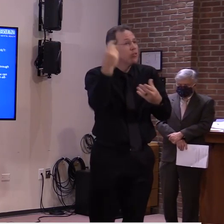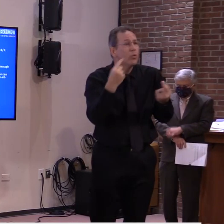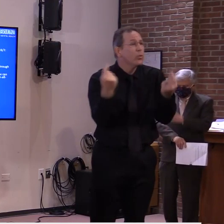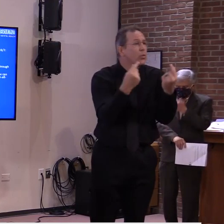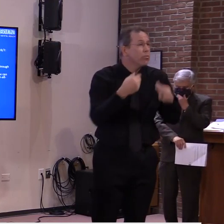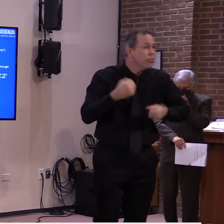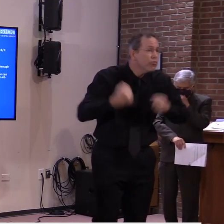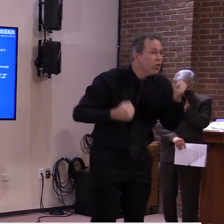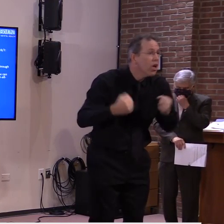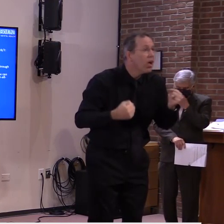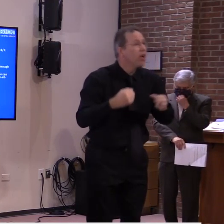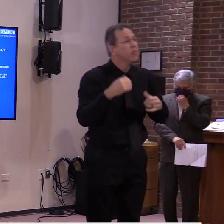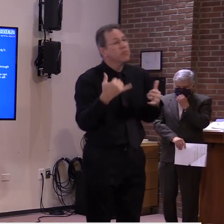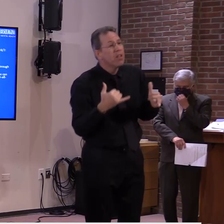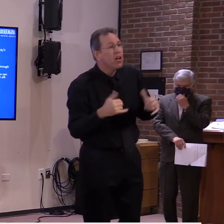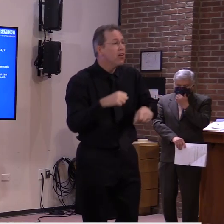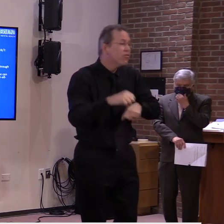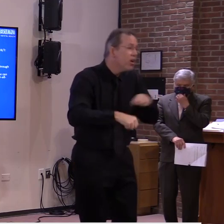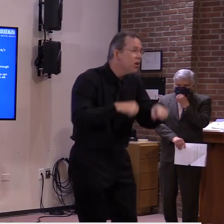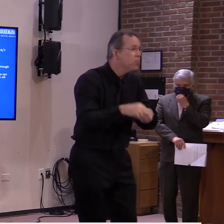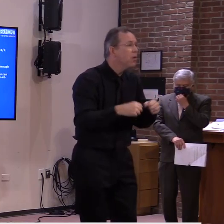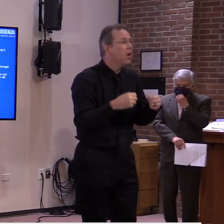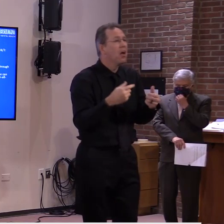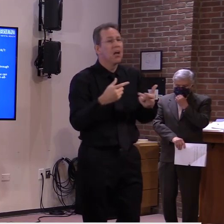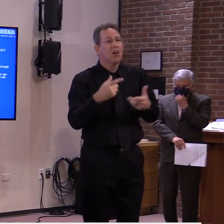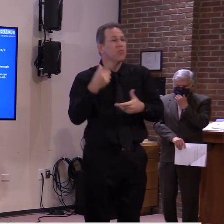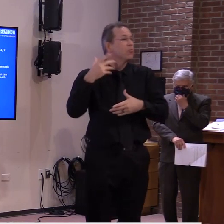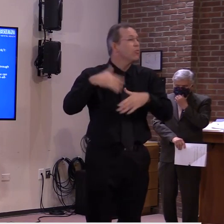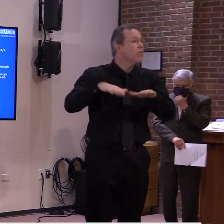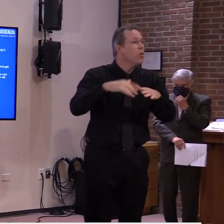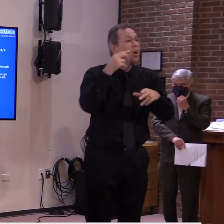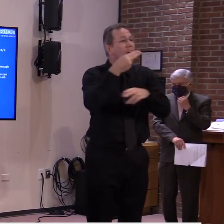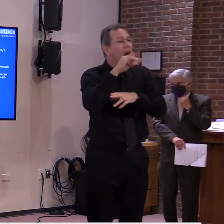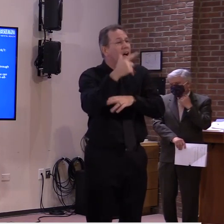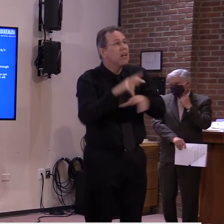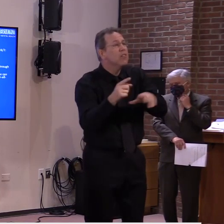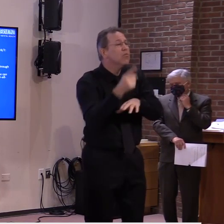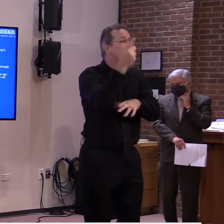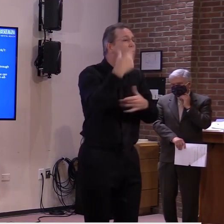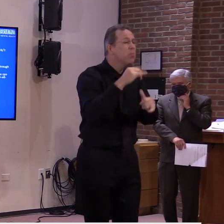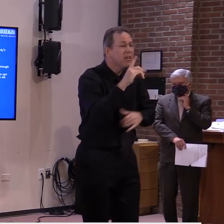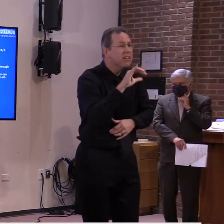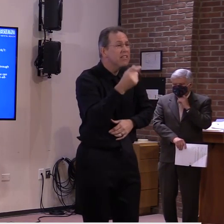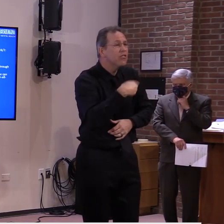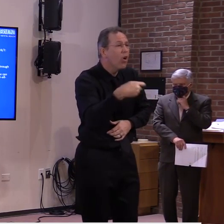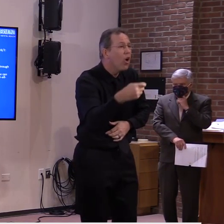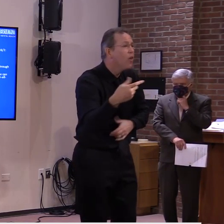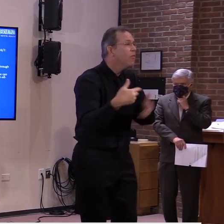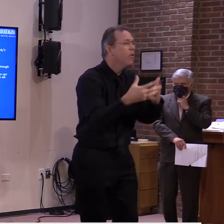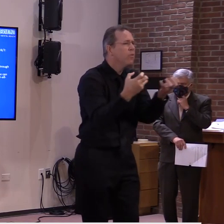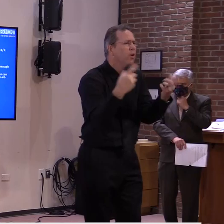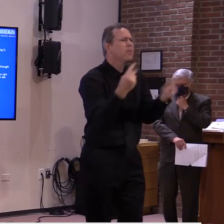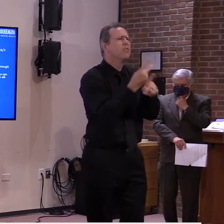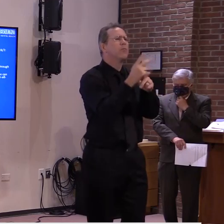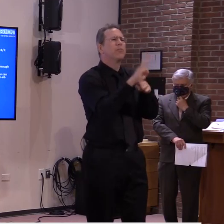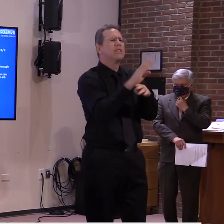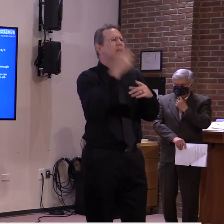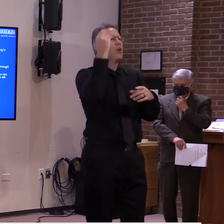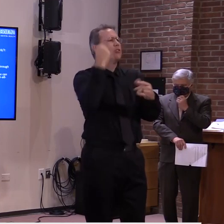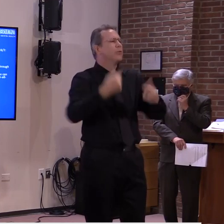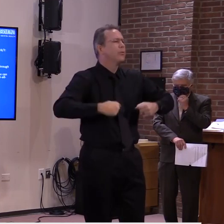them. Like you, their parents and caregivers, children may be fearful or simply missing their routines. Ask them about